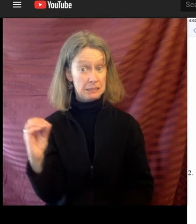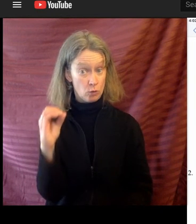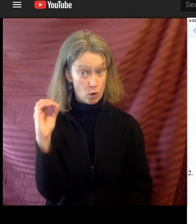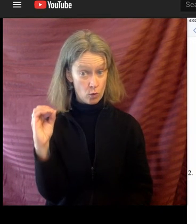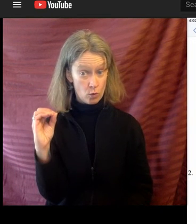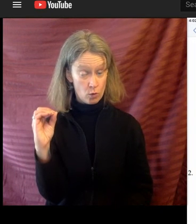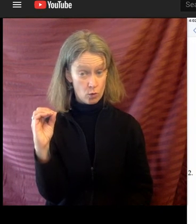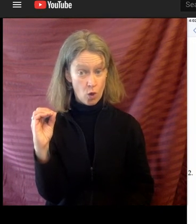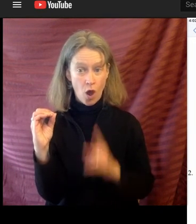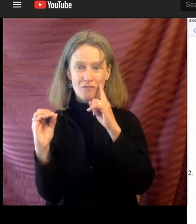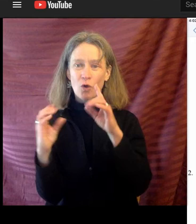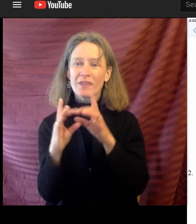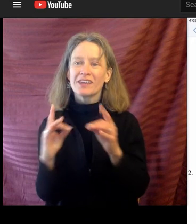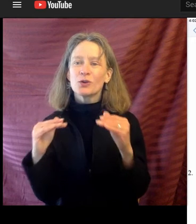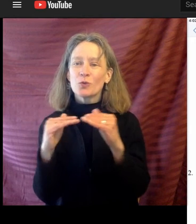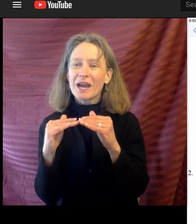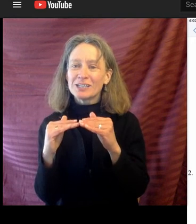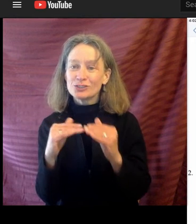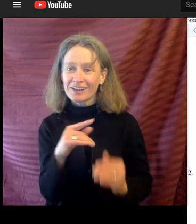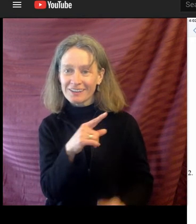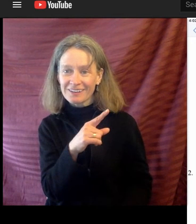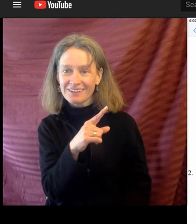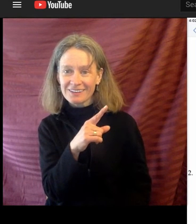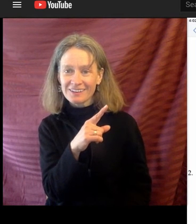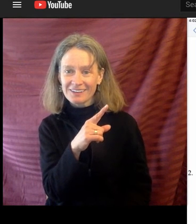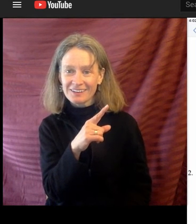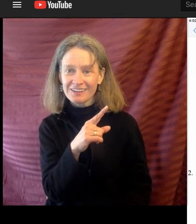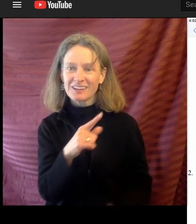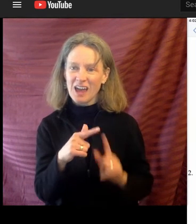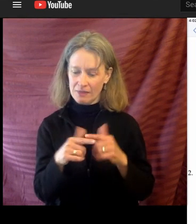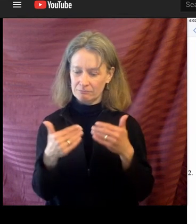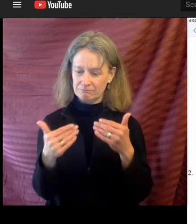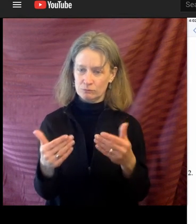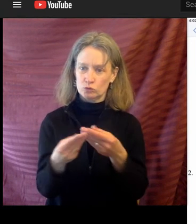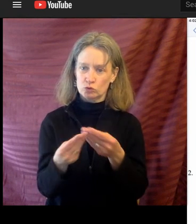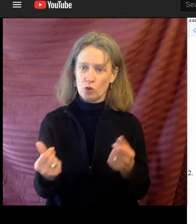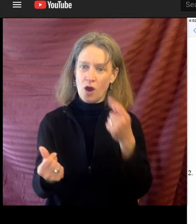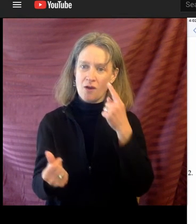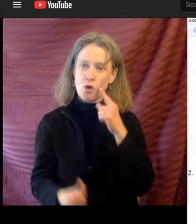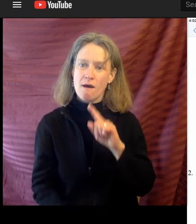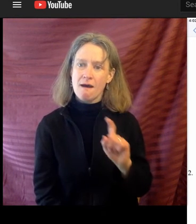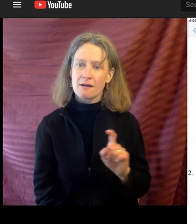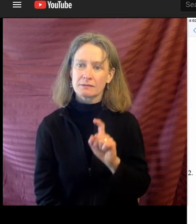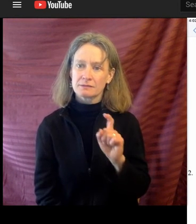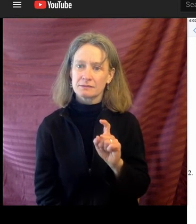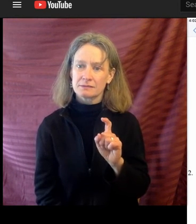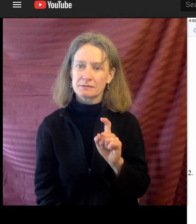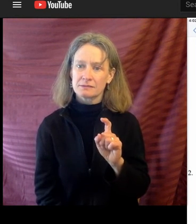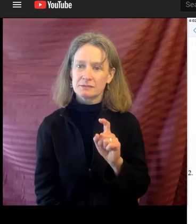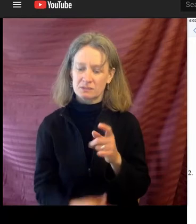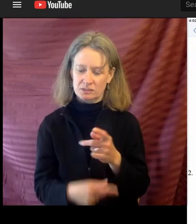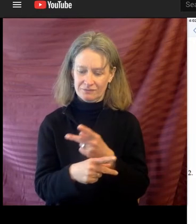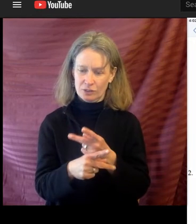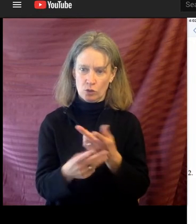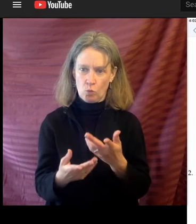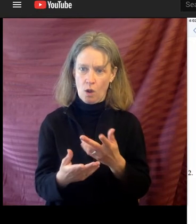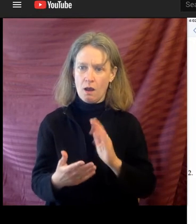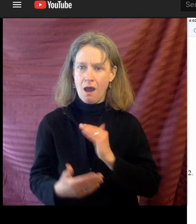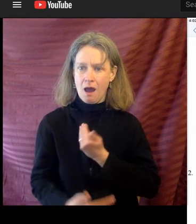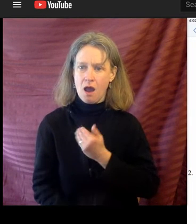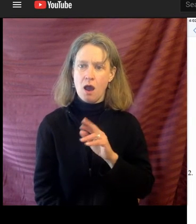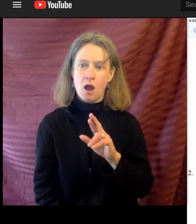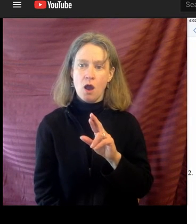in our equation and solve for x to see what our roots would be,